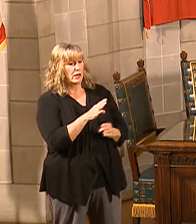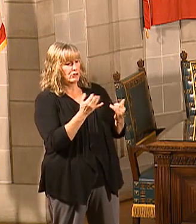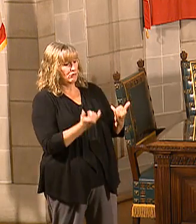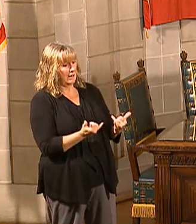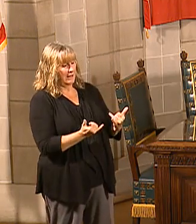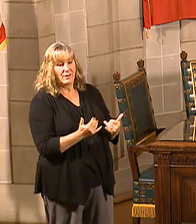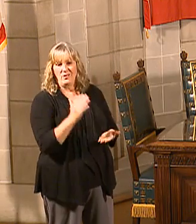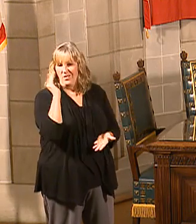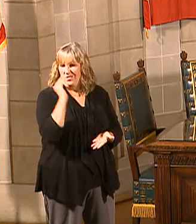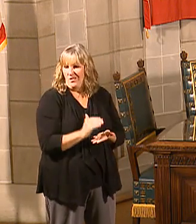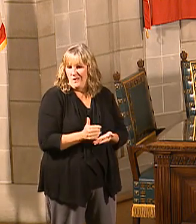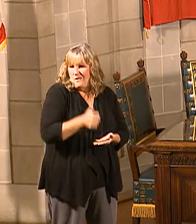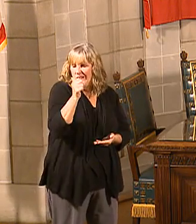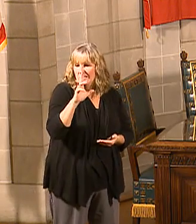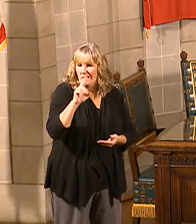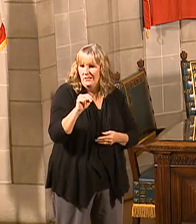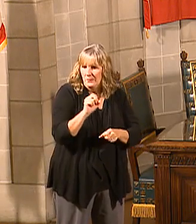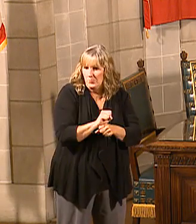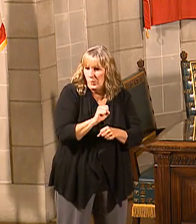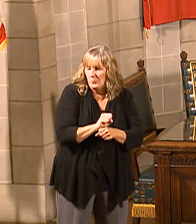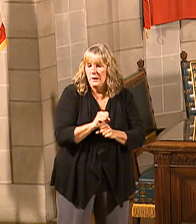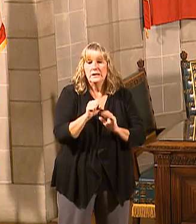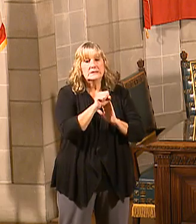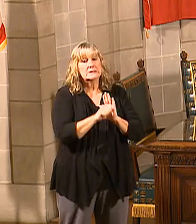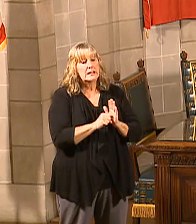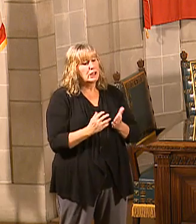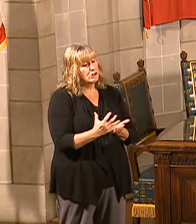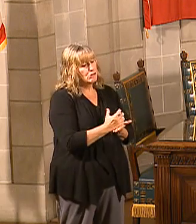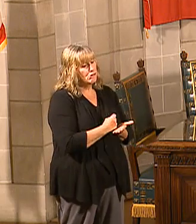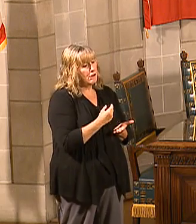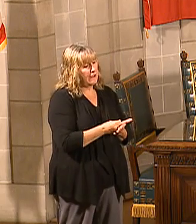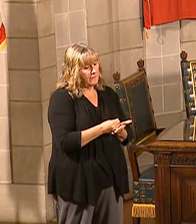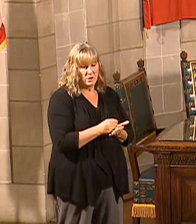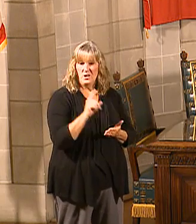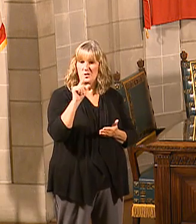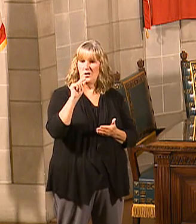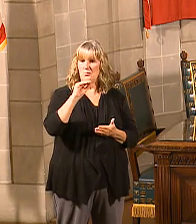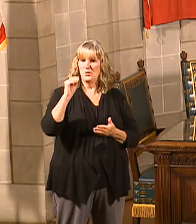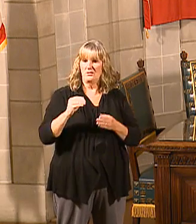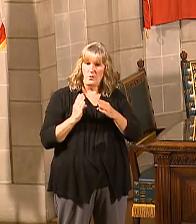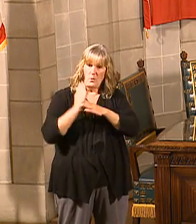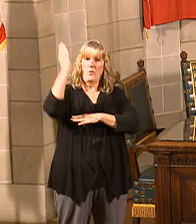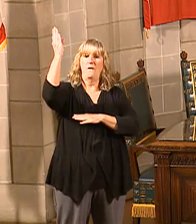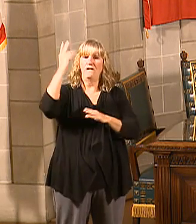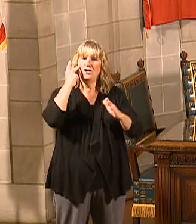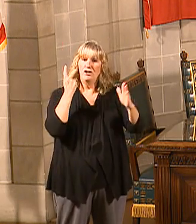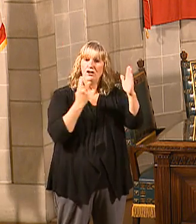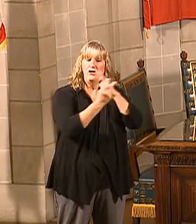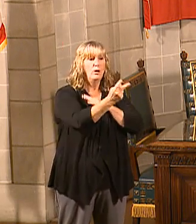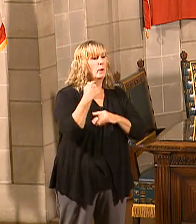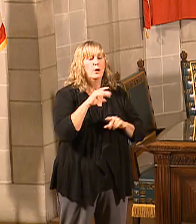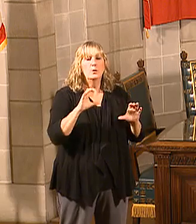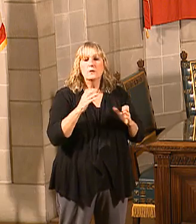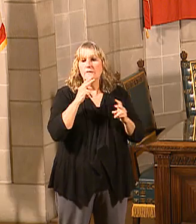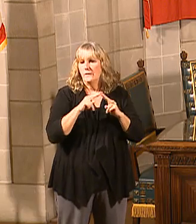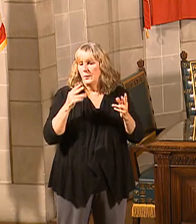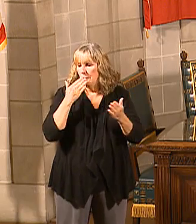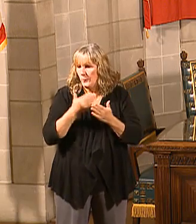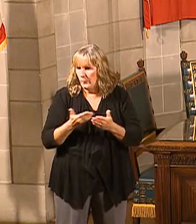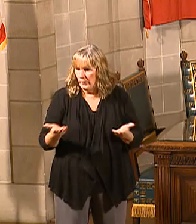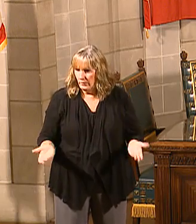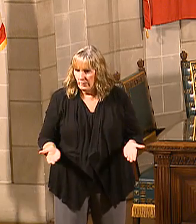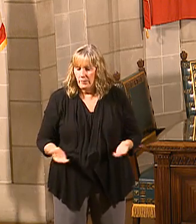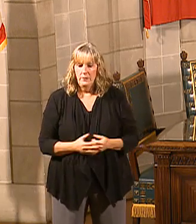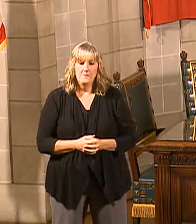lowest unemployment rate. Our state revenues at the end of the fiscal year came in 20% over forecast. Nebraska is doing very well. So with